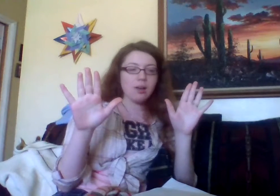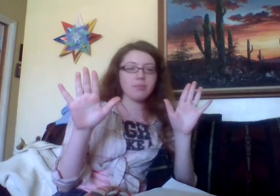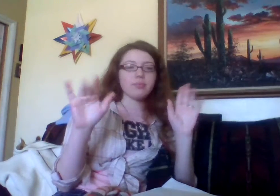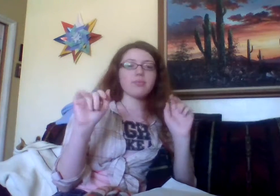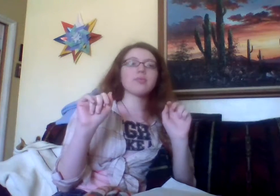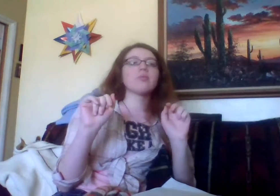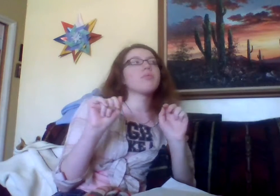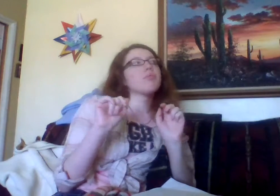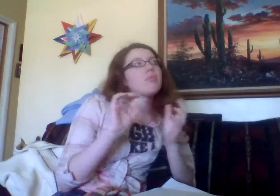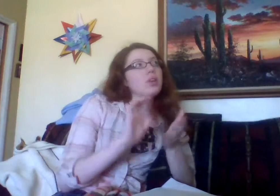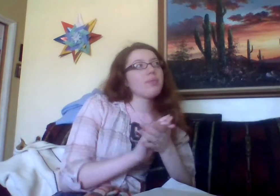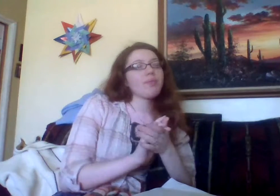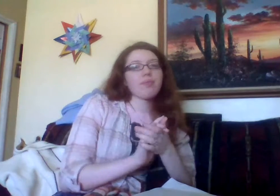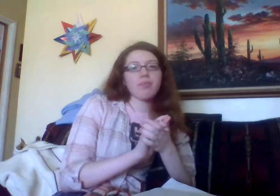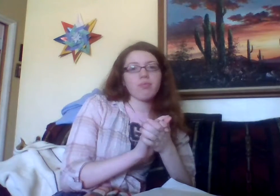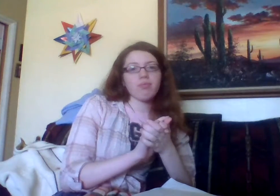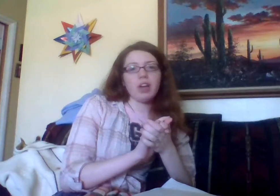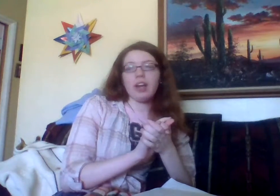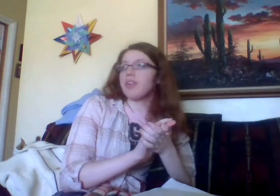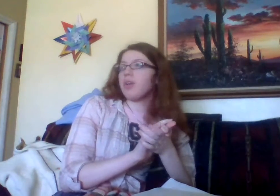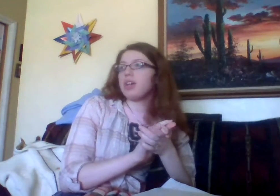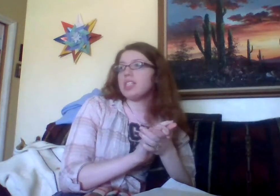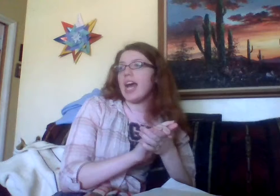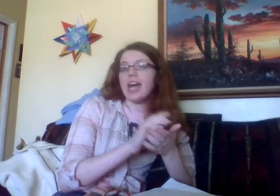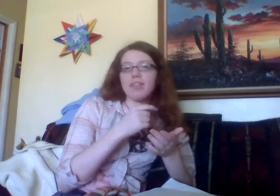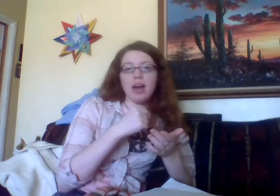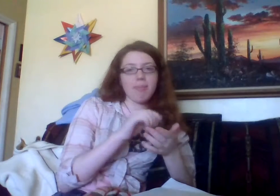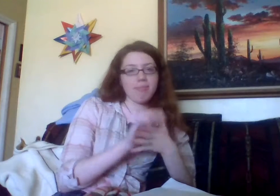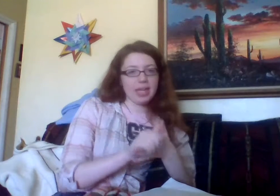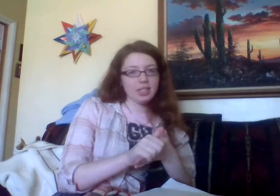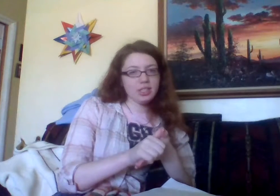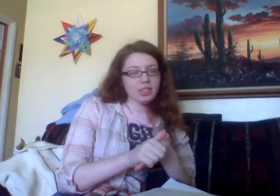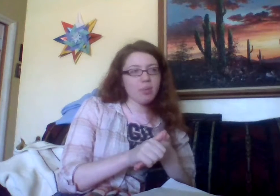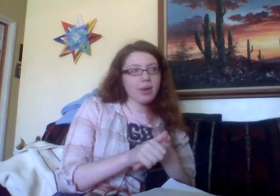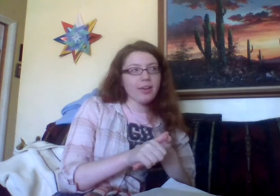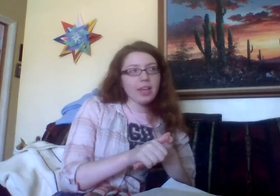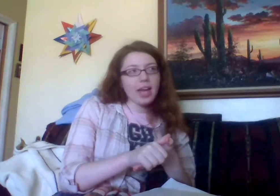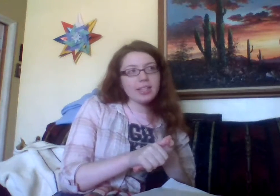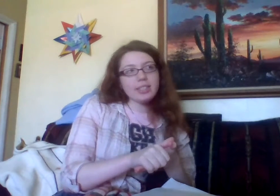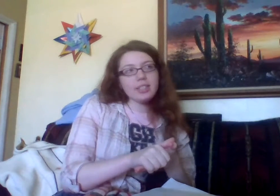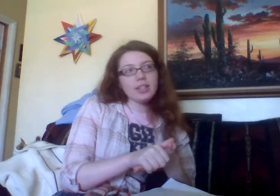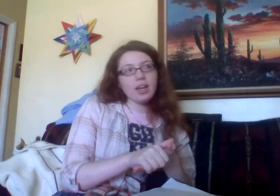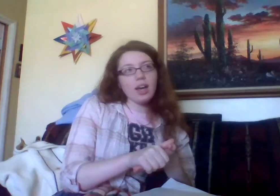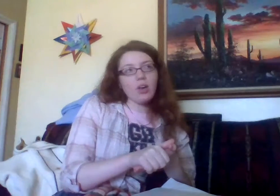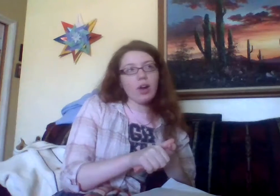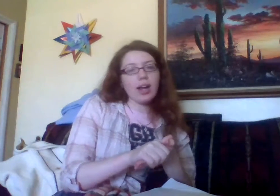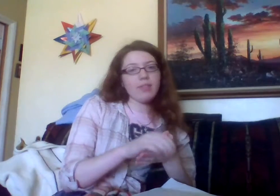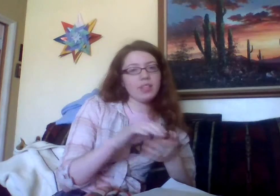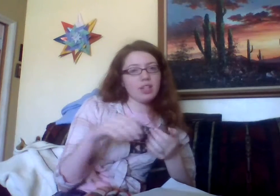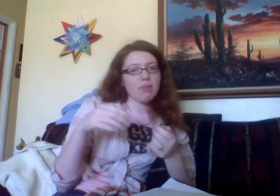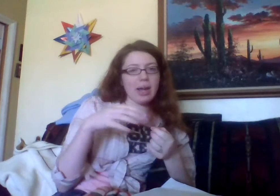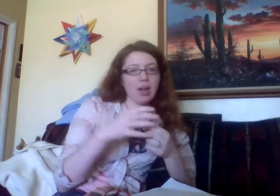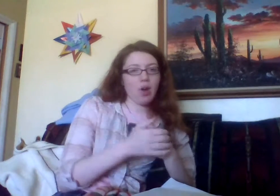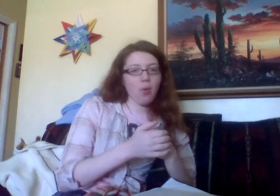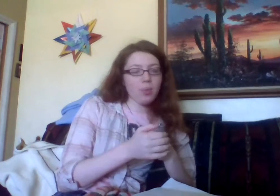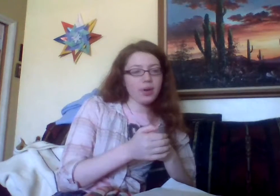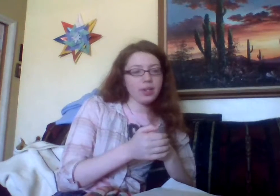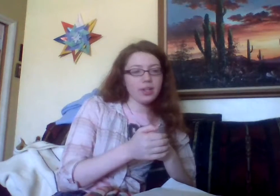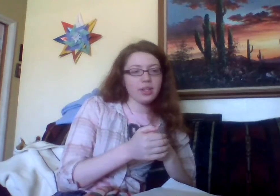Um, but if you wanted to say I have not been somewhere yet, or I haven't done my homework,